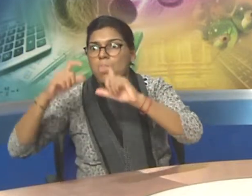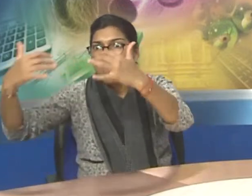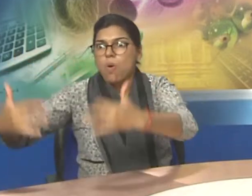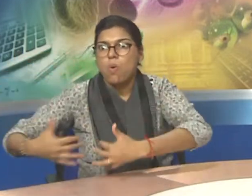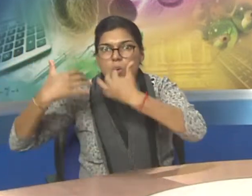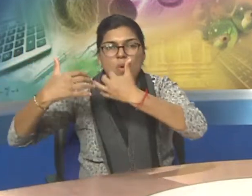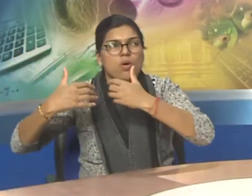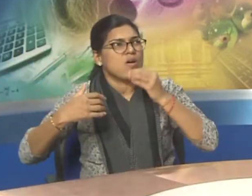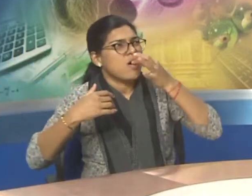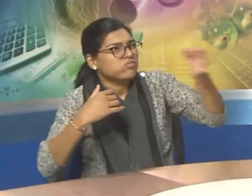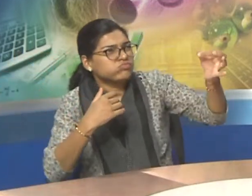and they have